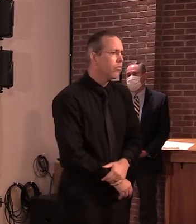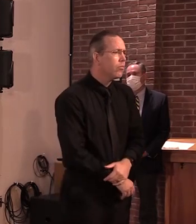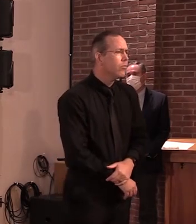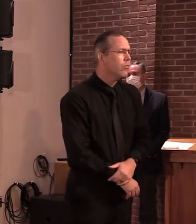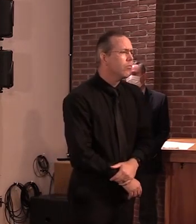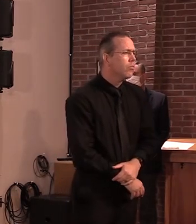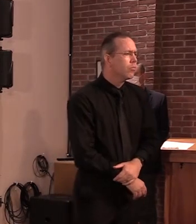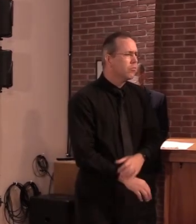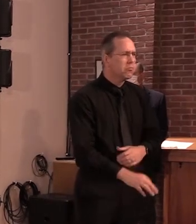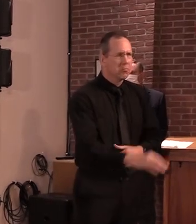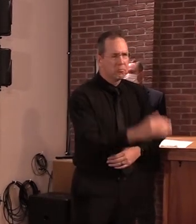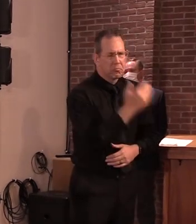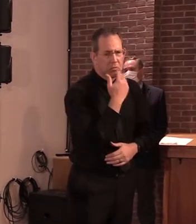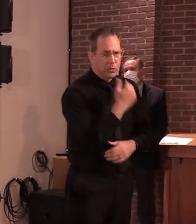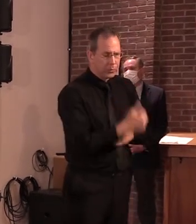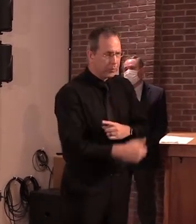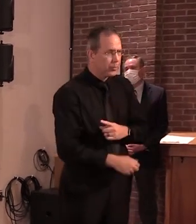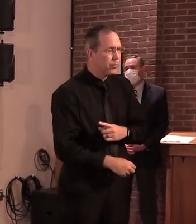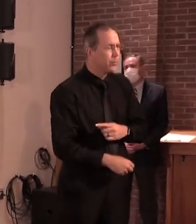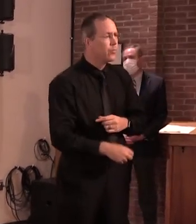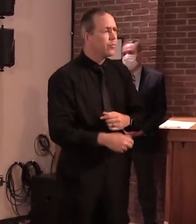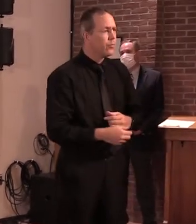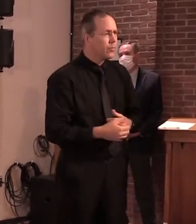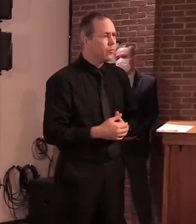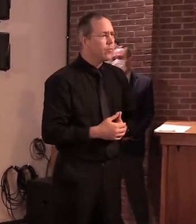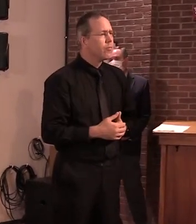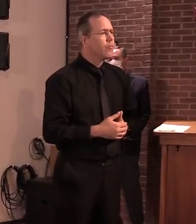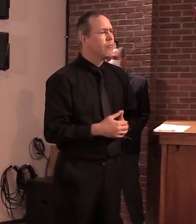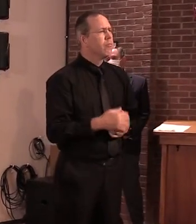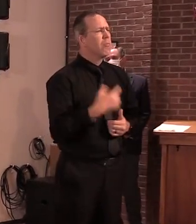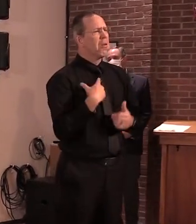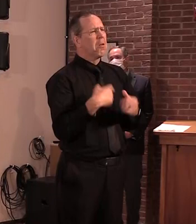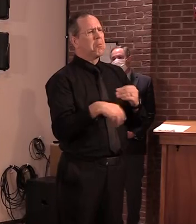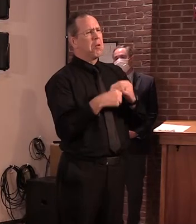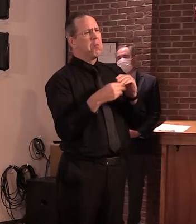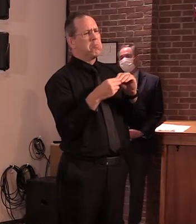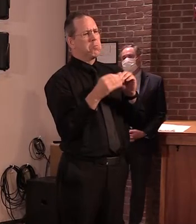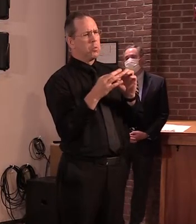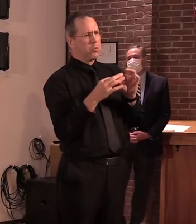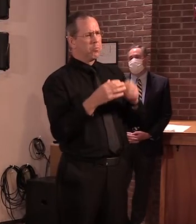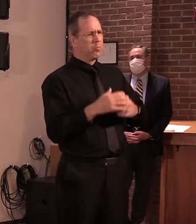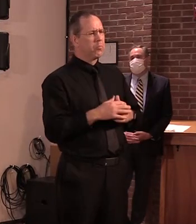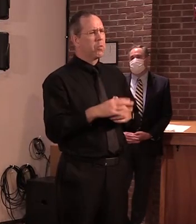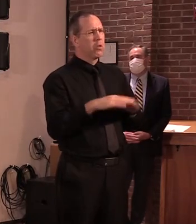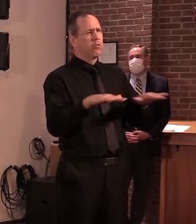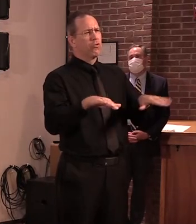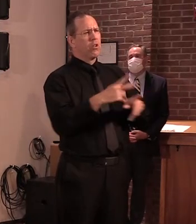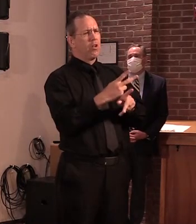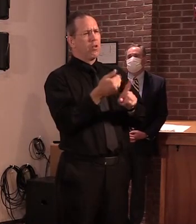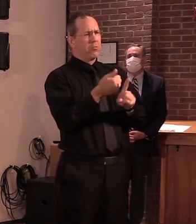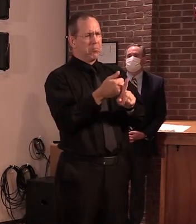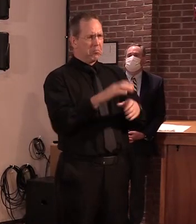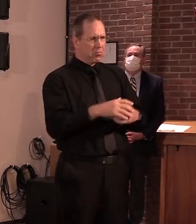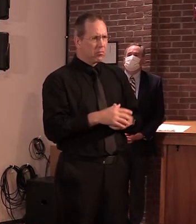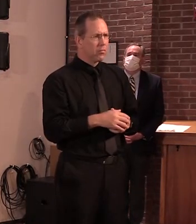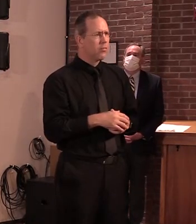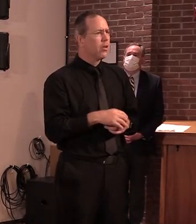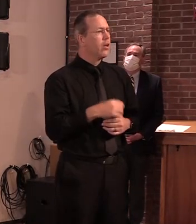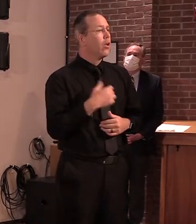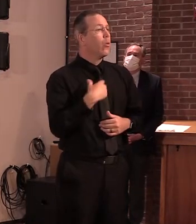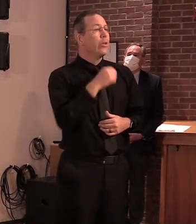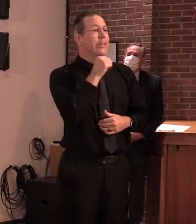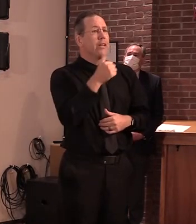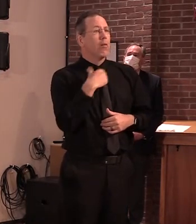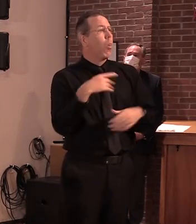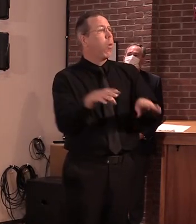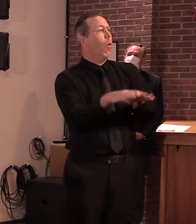Thank you, Governor. I just wanted to add a little bit more about childcare. Just remember, we never shut down the childcare system